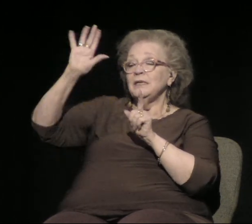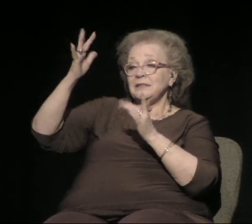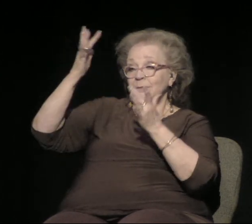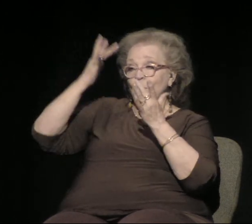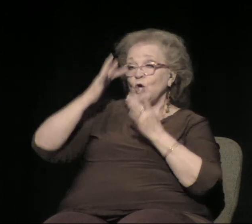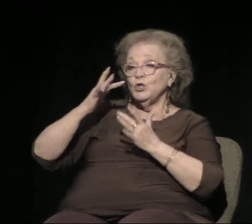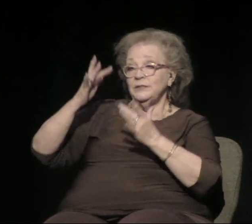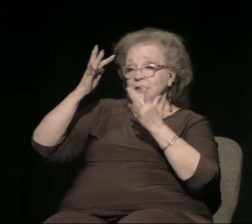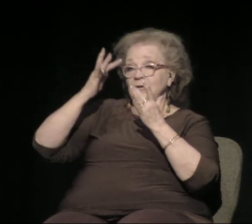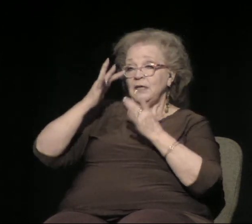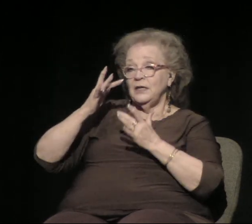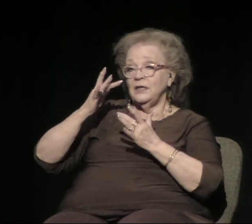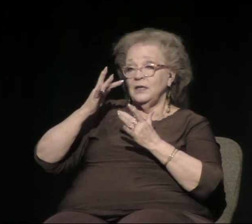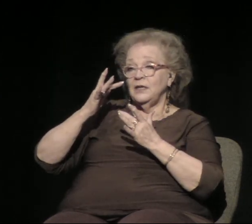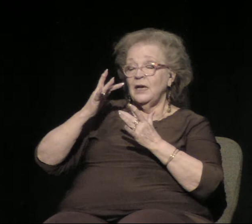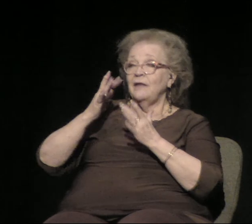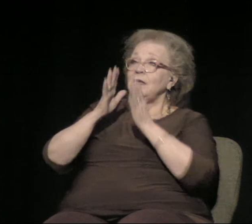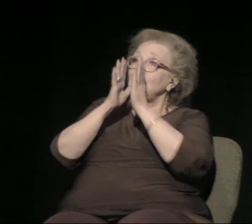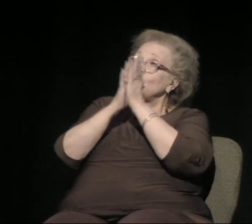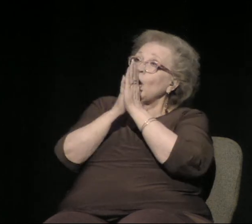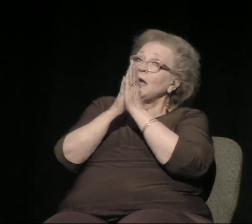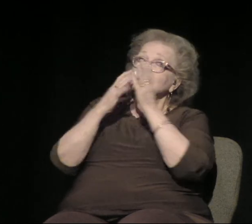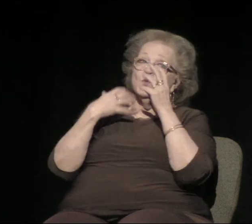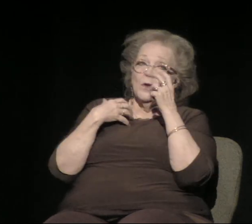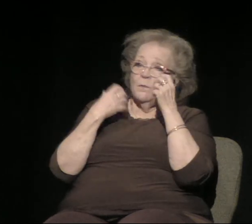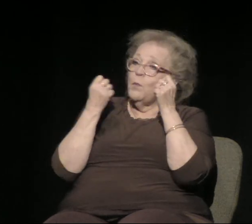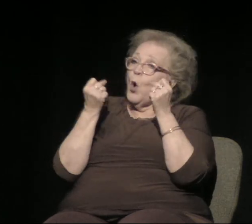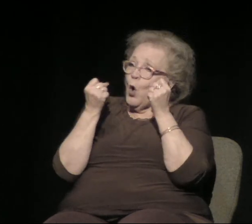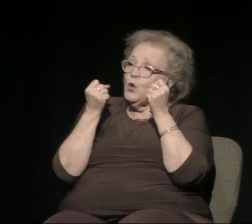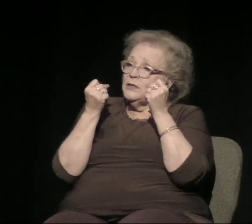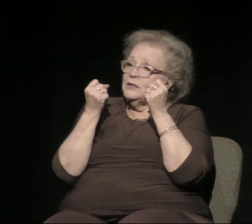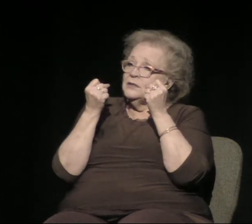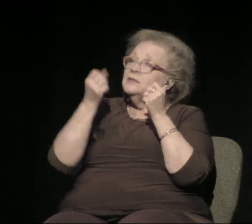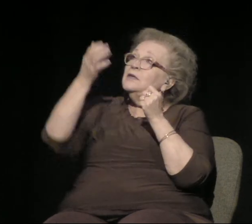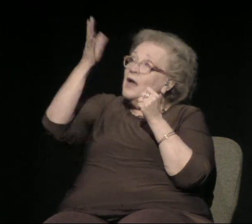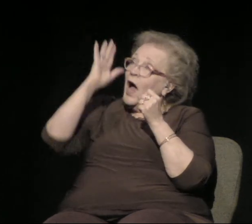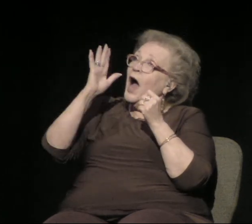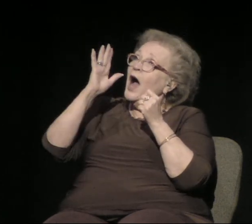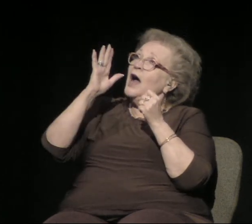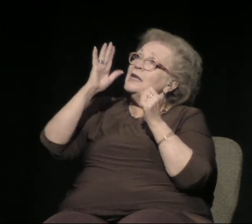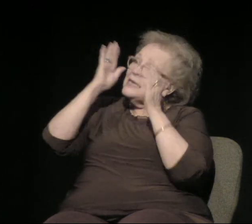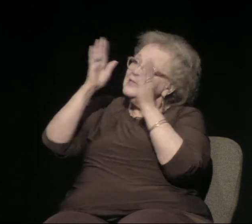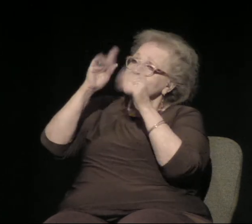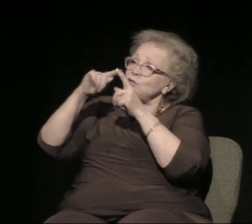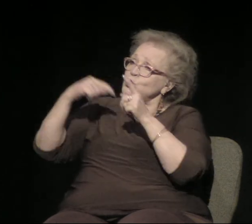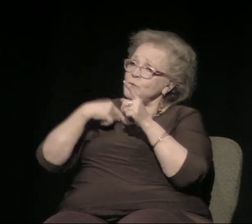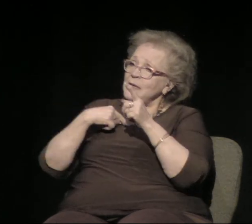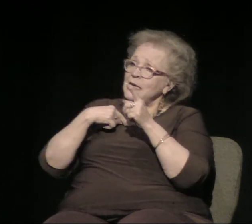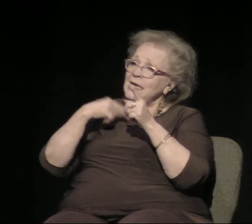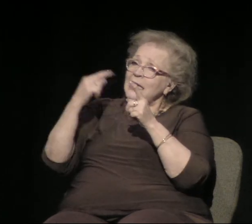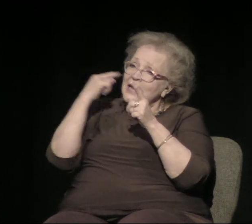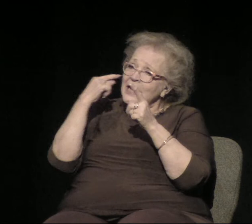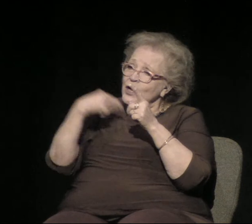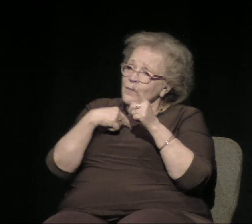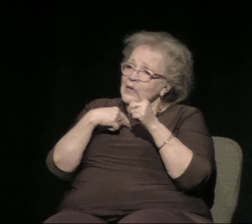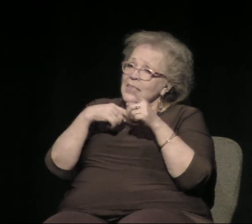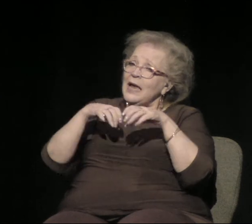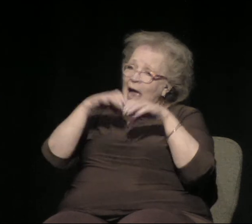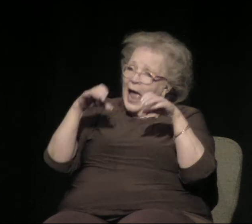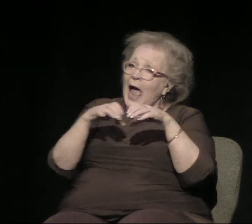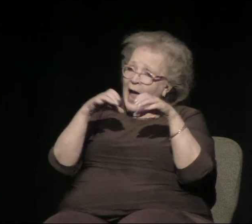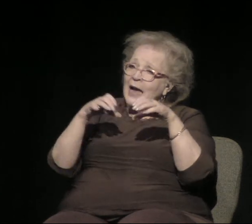And then Daniel prays with boldness and confidence. This is pretty bold. God, you better listen to me. You need to hear me and